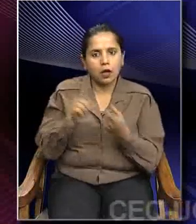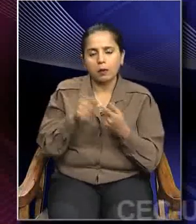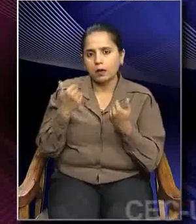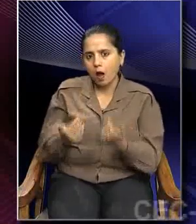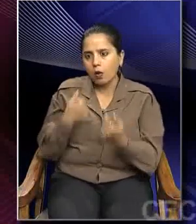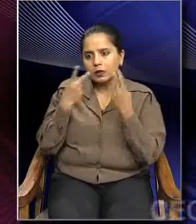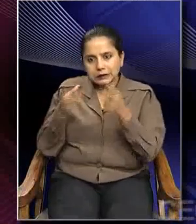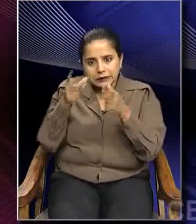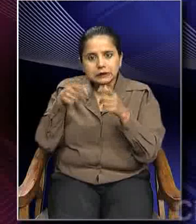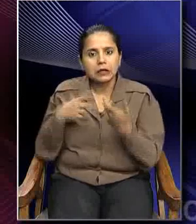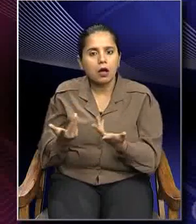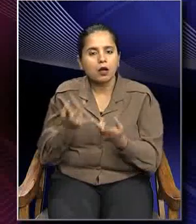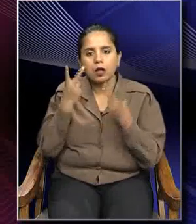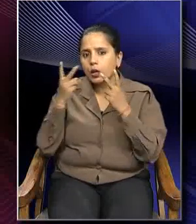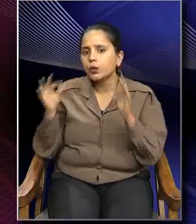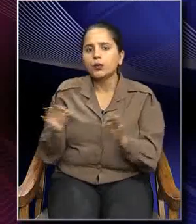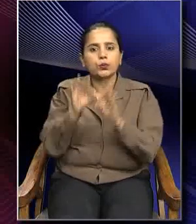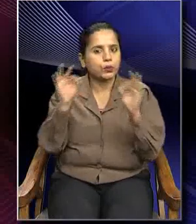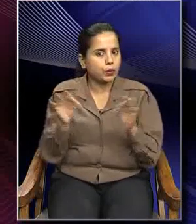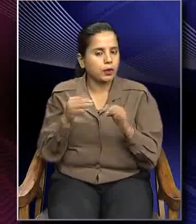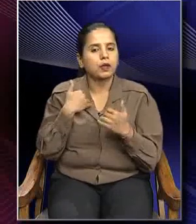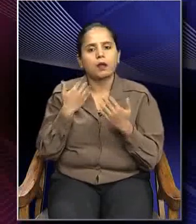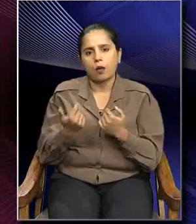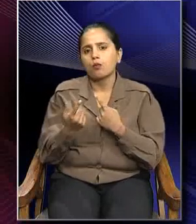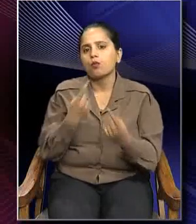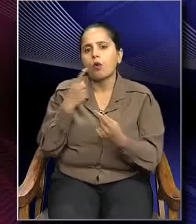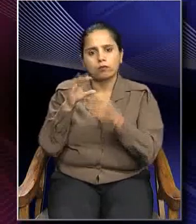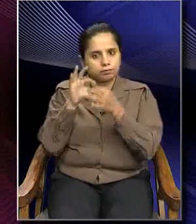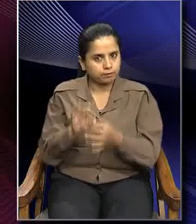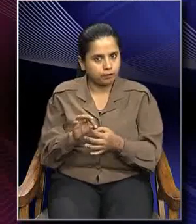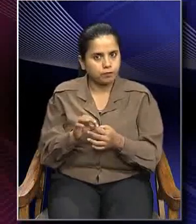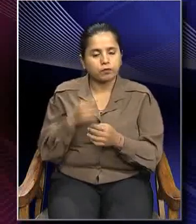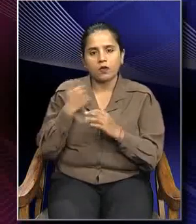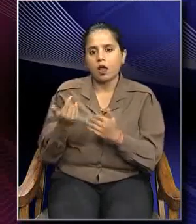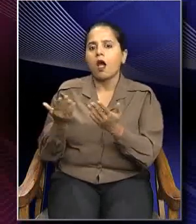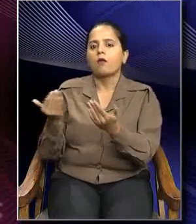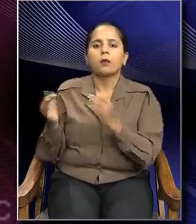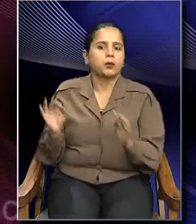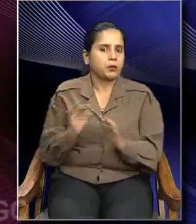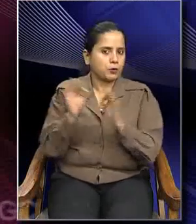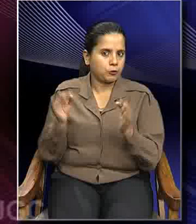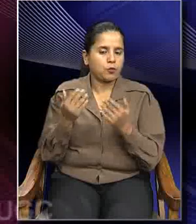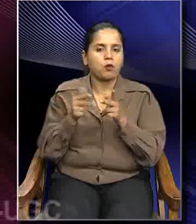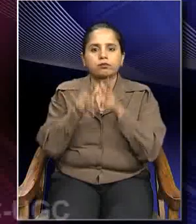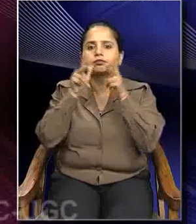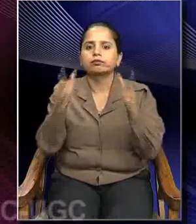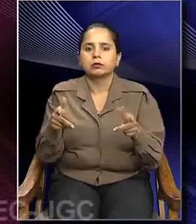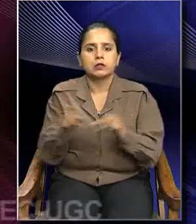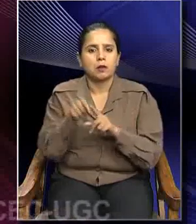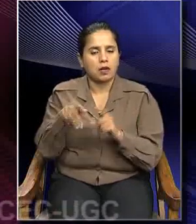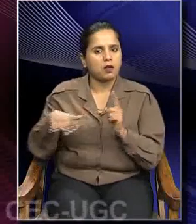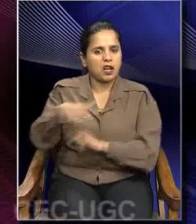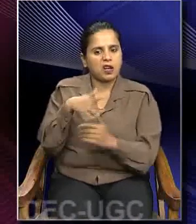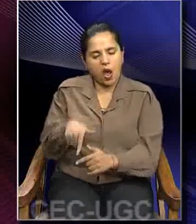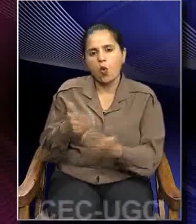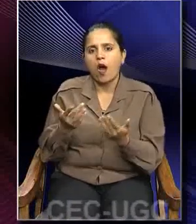not perceptible. And hence we can talk of their non-existence at that given